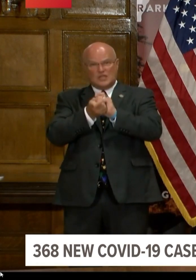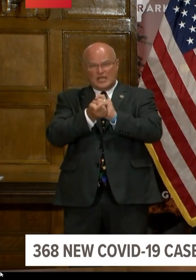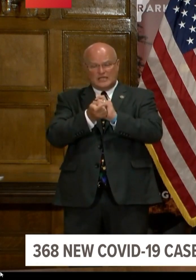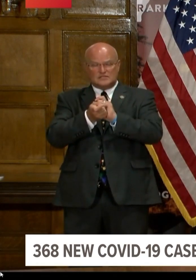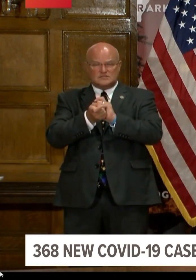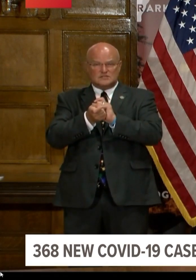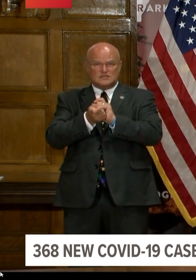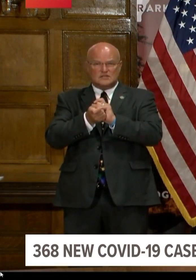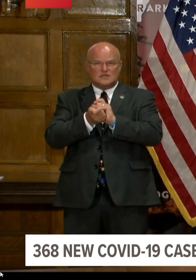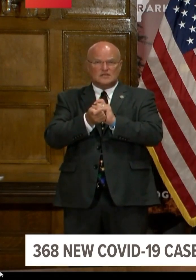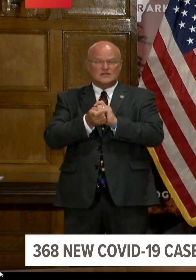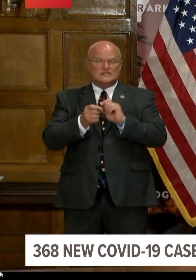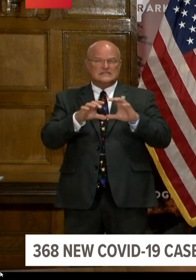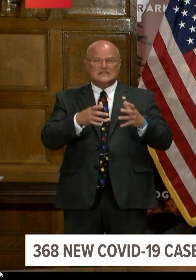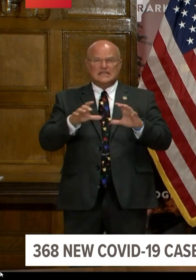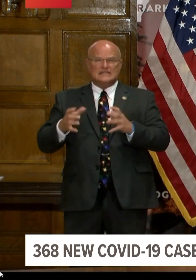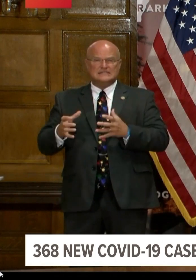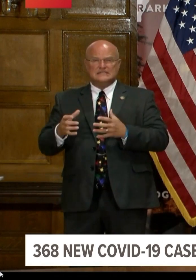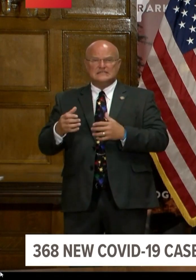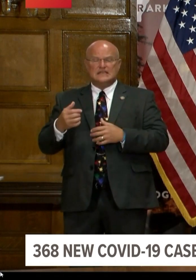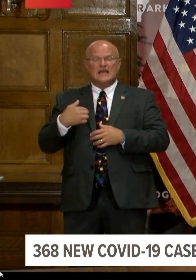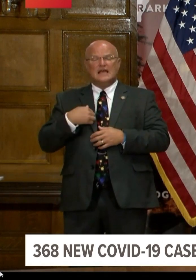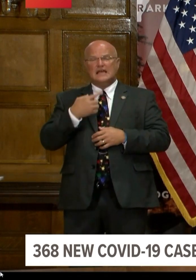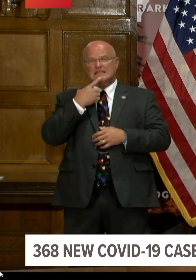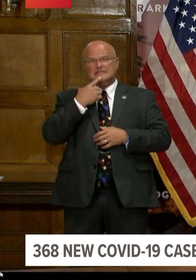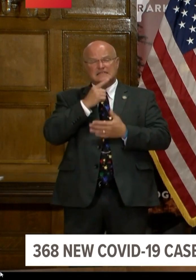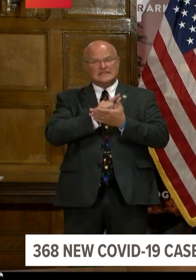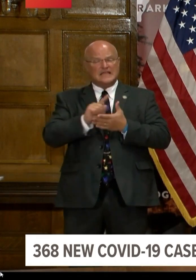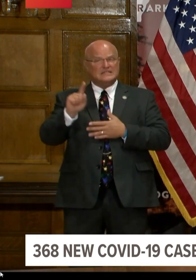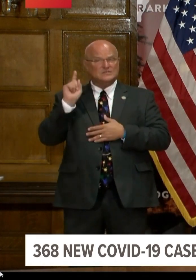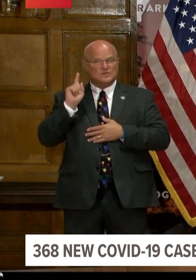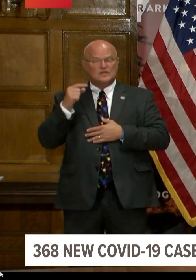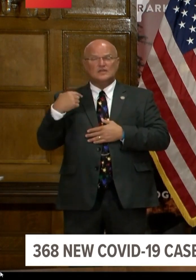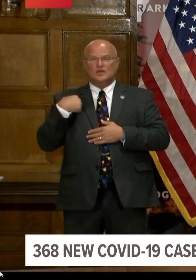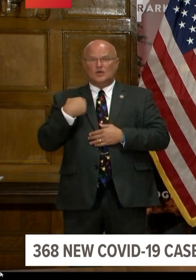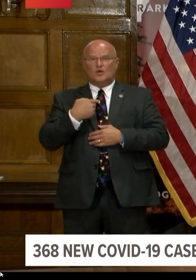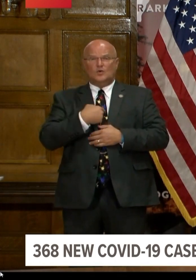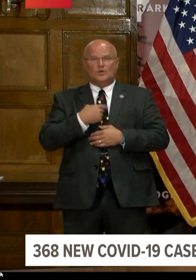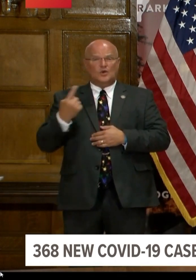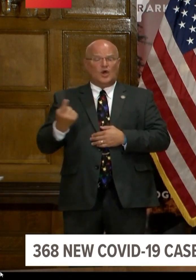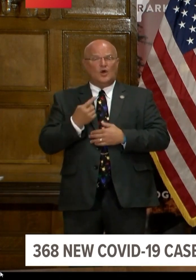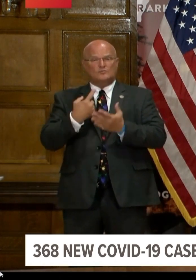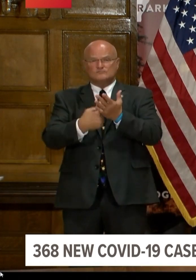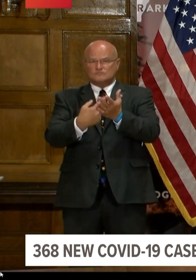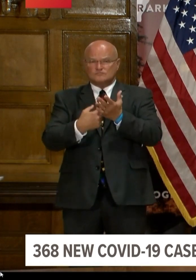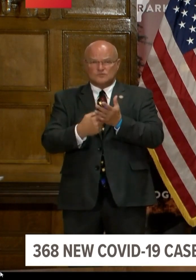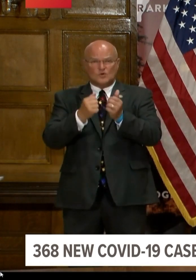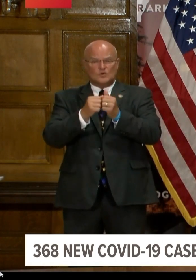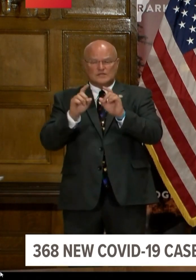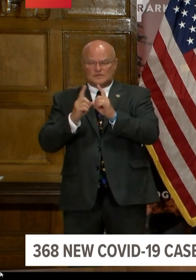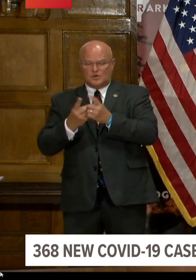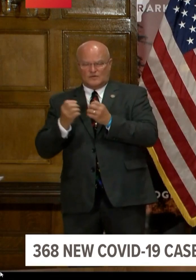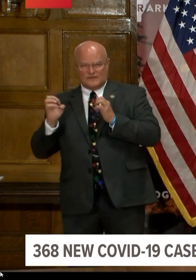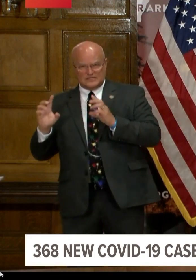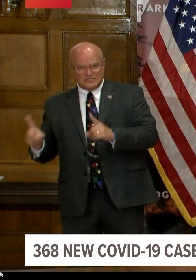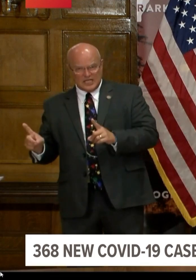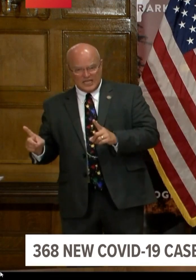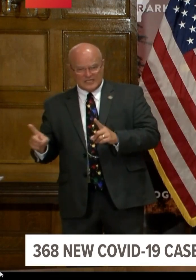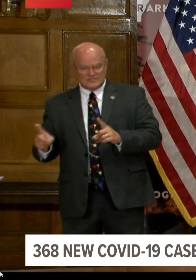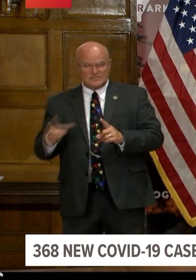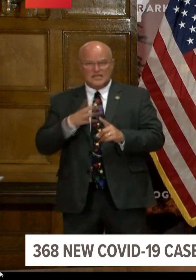regard to classes. As mentioned last week, we are always consulting with the Department of Education and